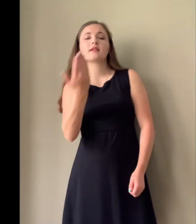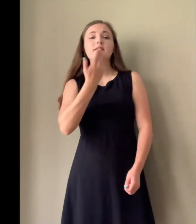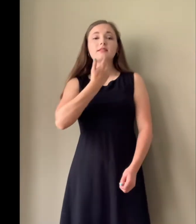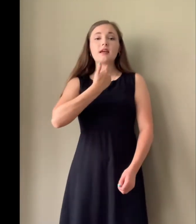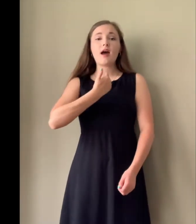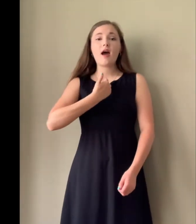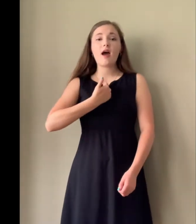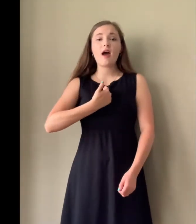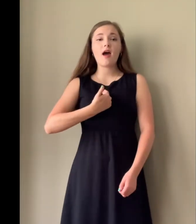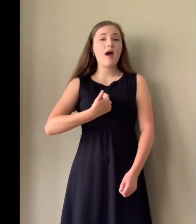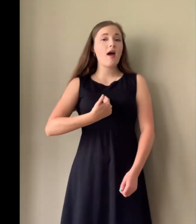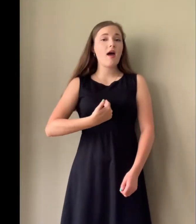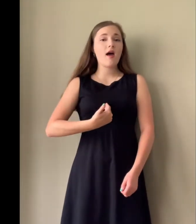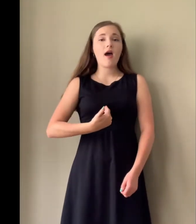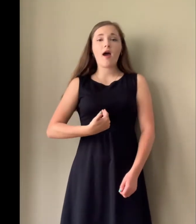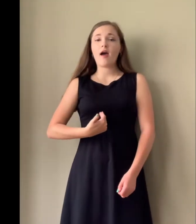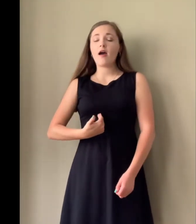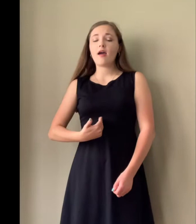And